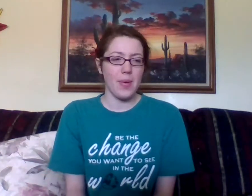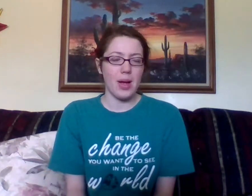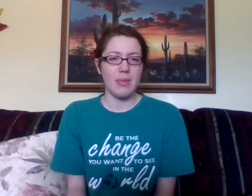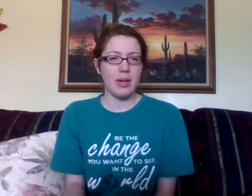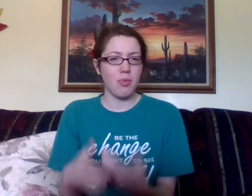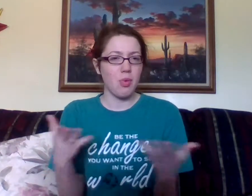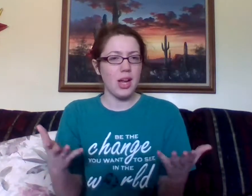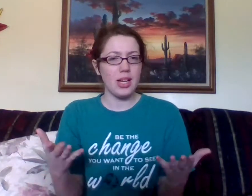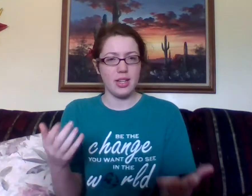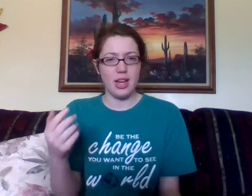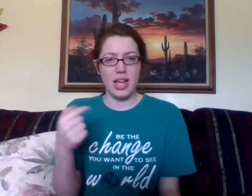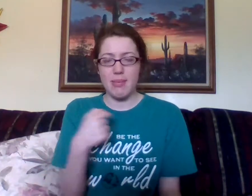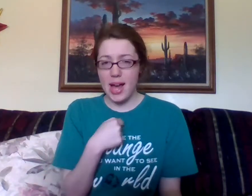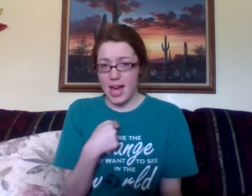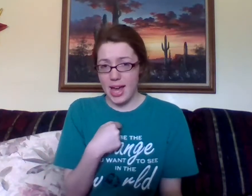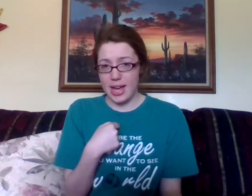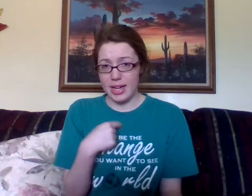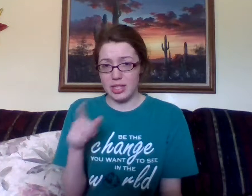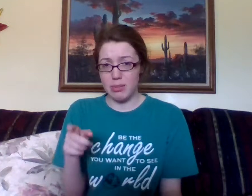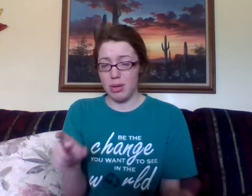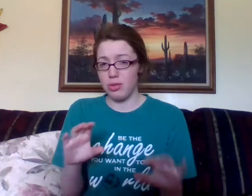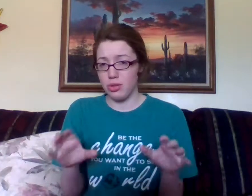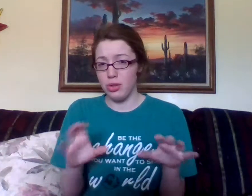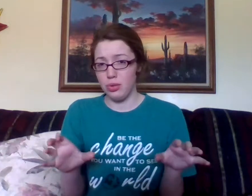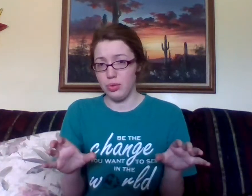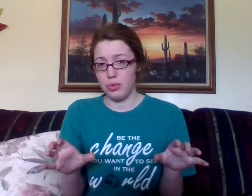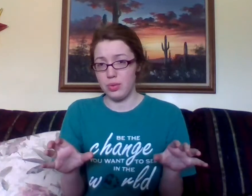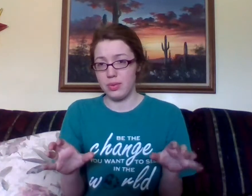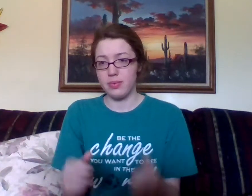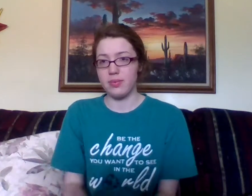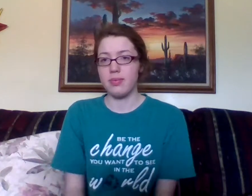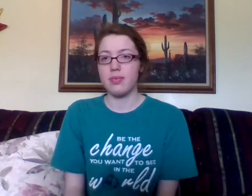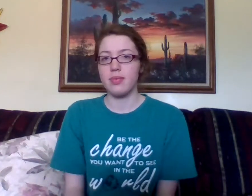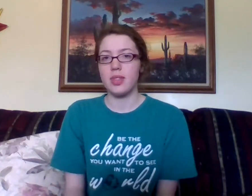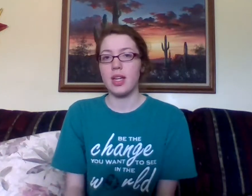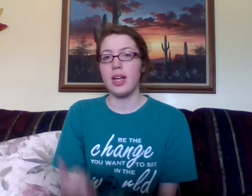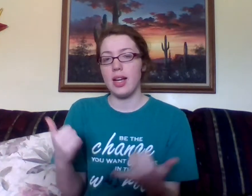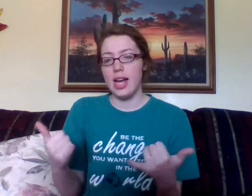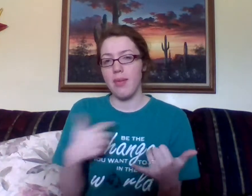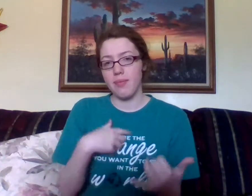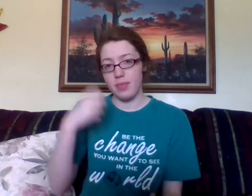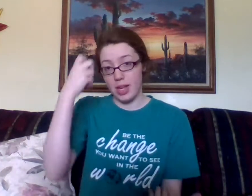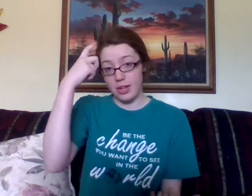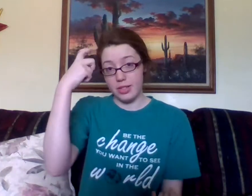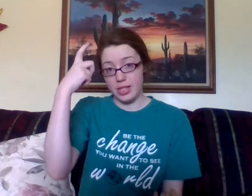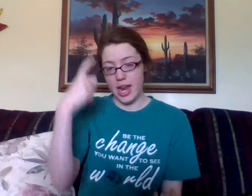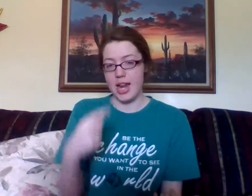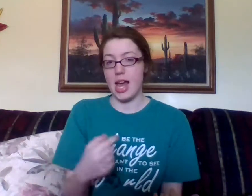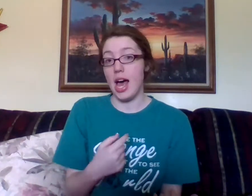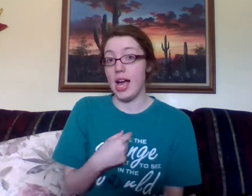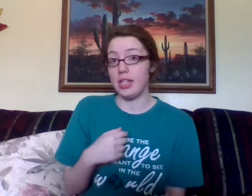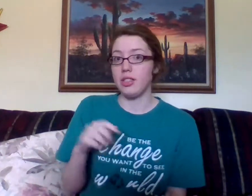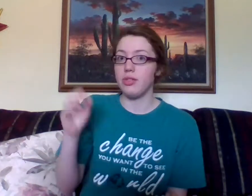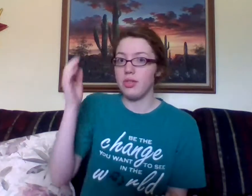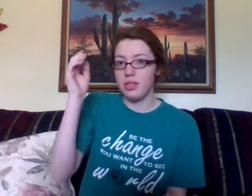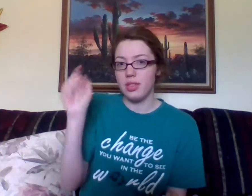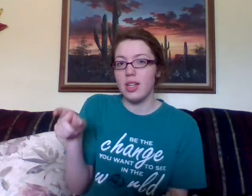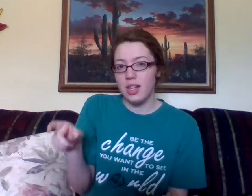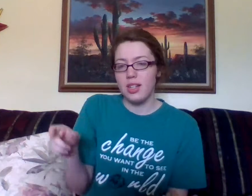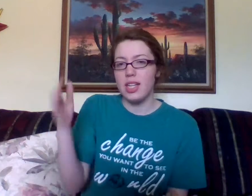I mean, what am I supposed to do? Now, I understand I do need